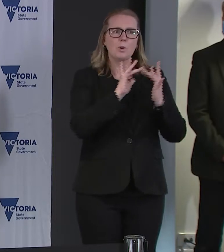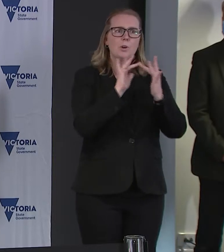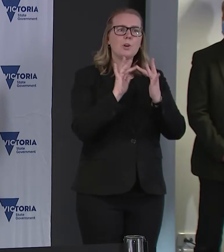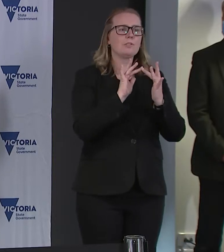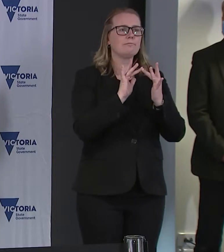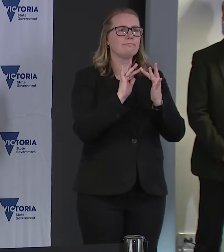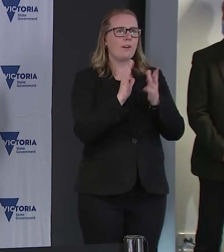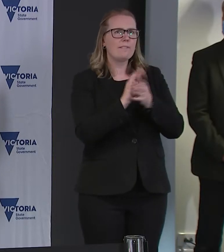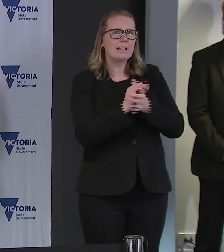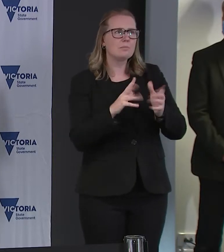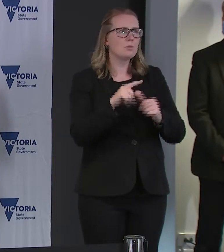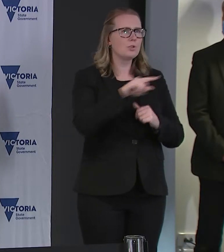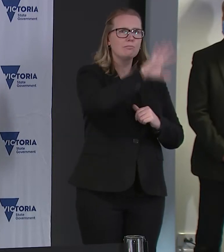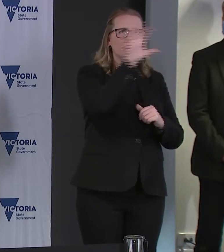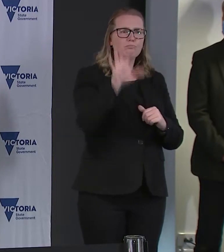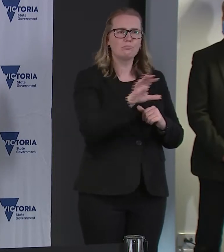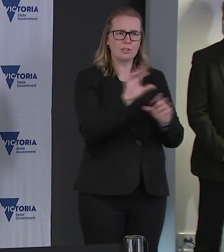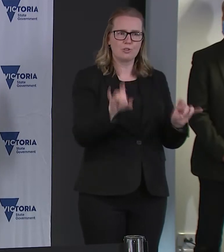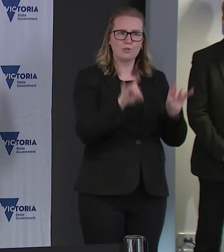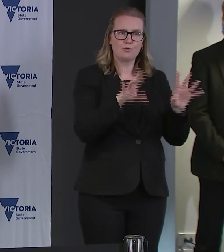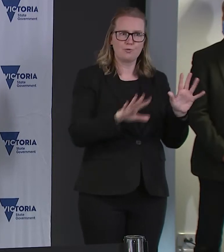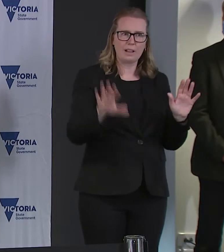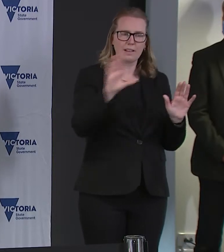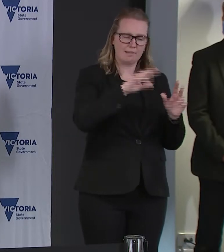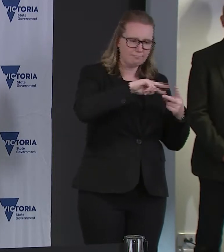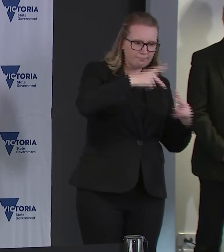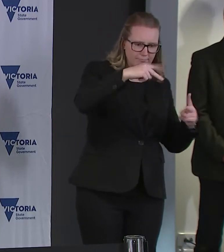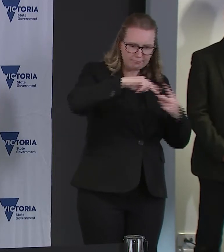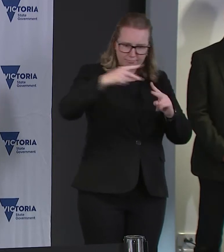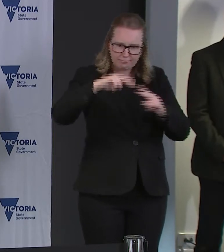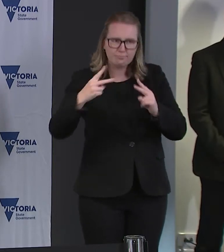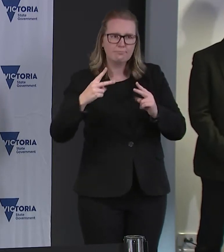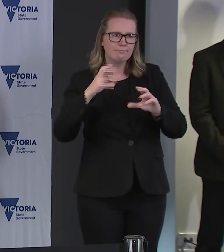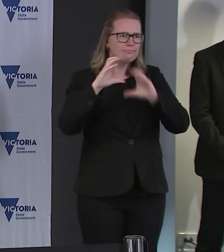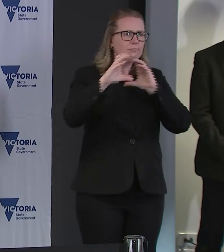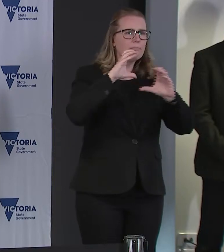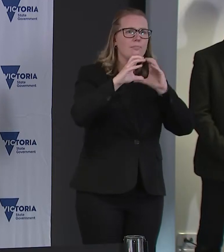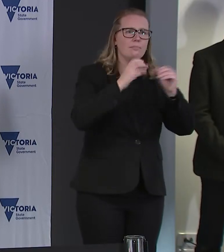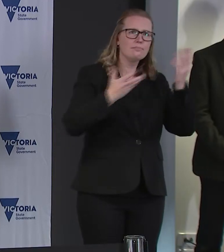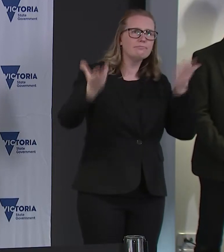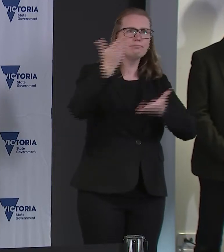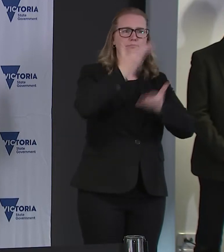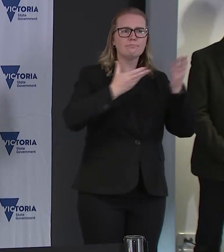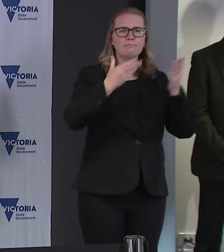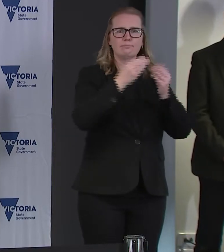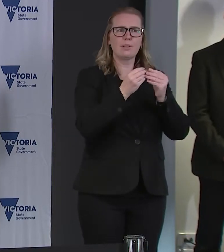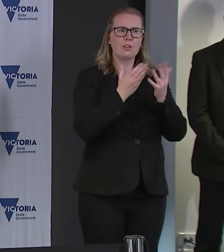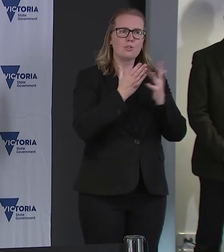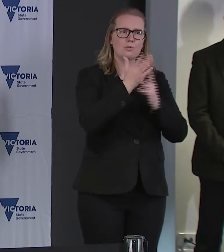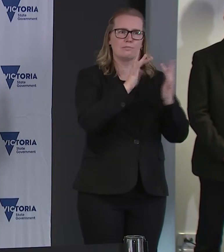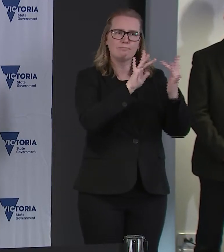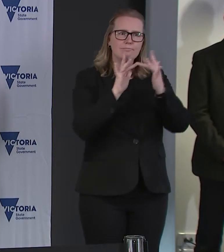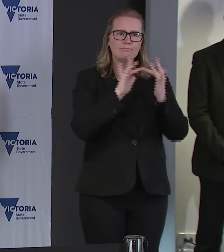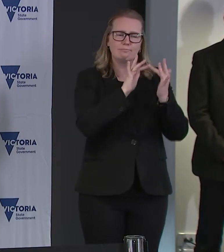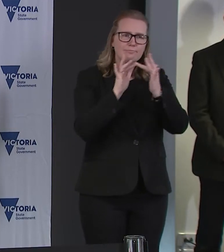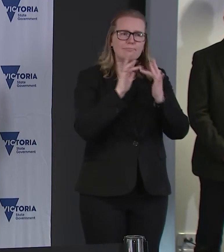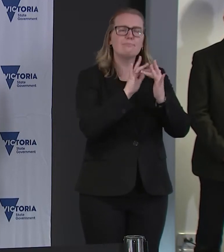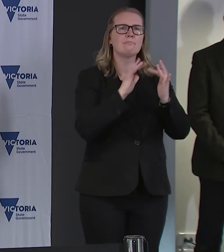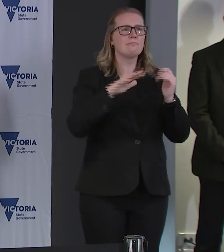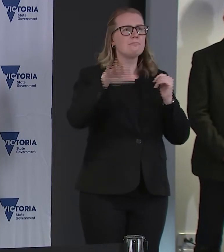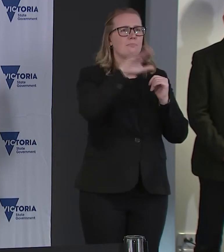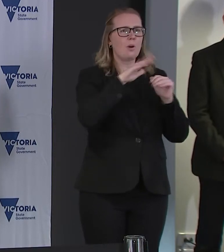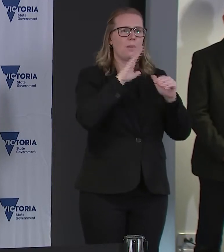do the genomic testing around the country, who all communicate through a network called Communicable Diseases Genomic